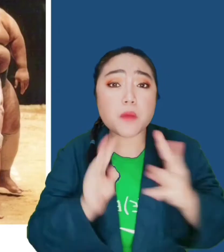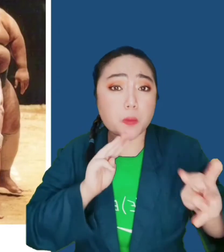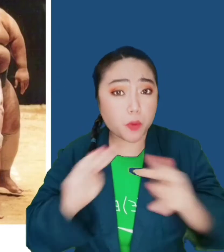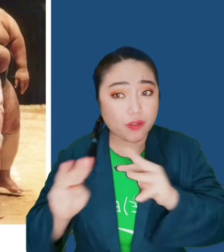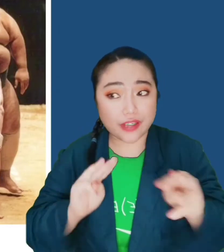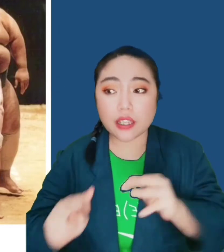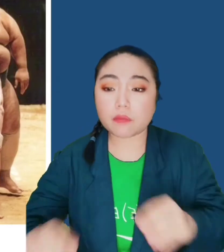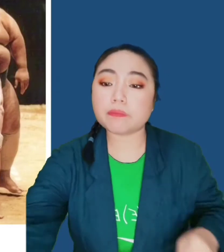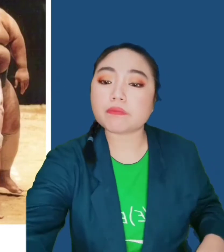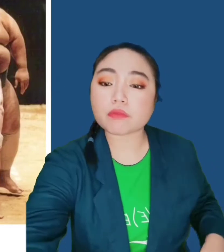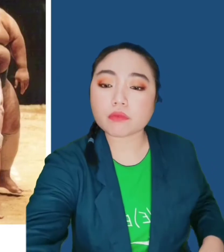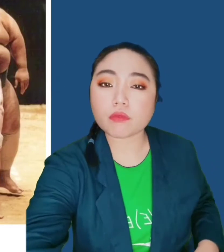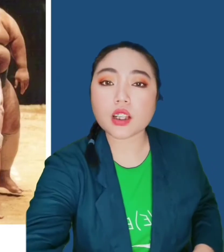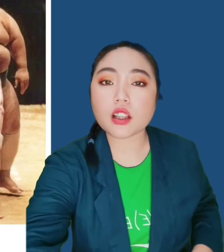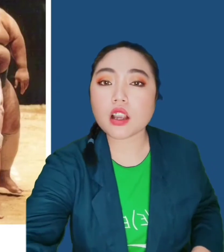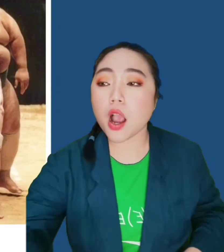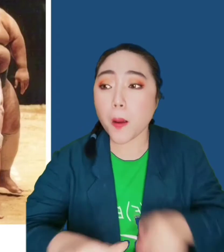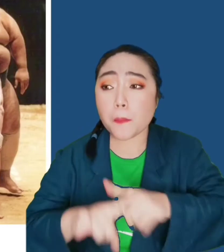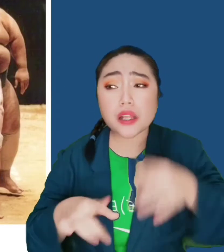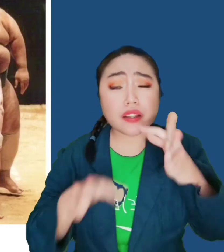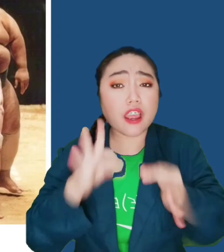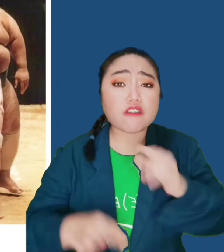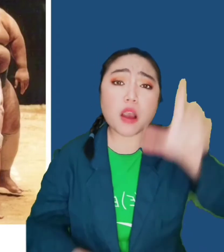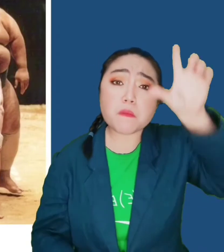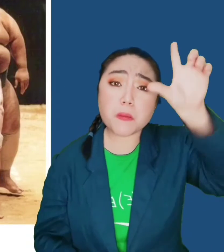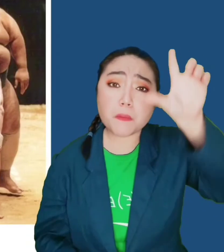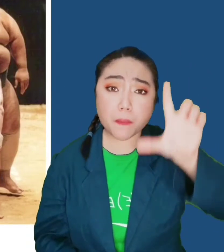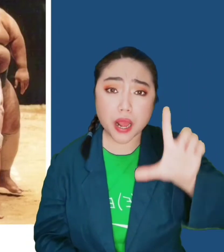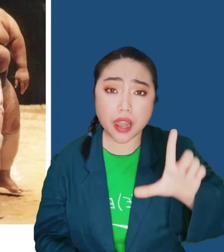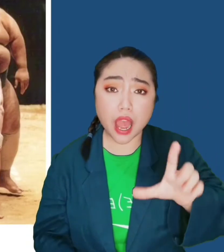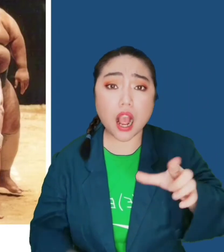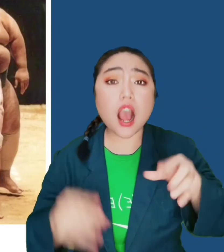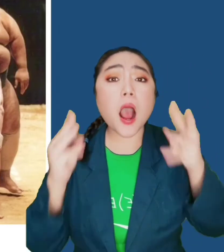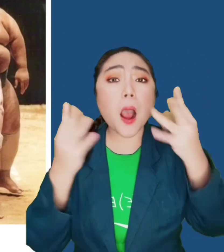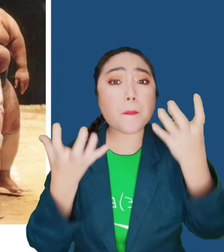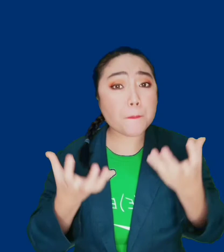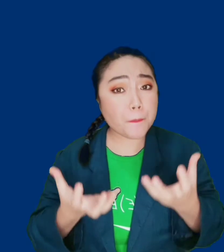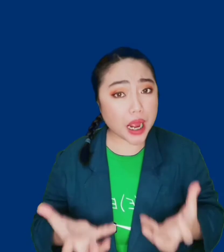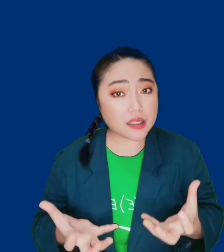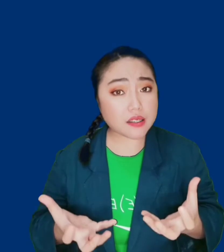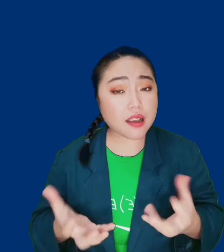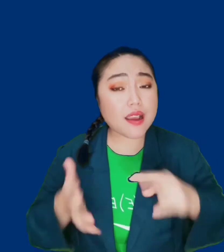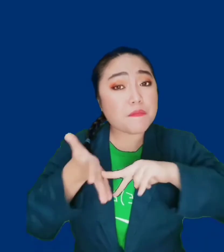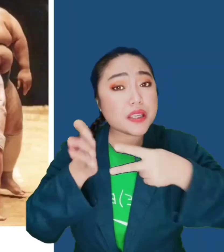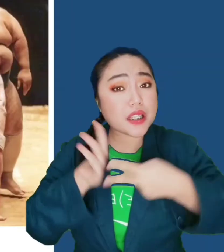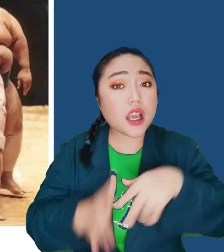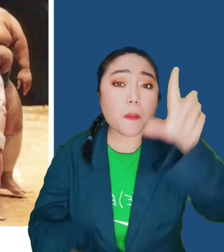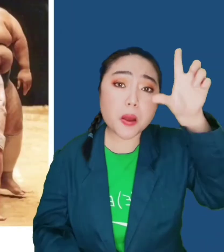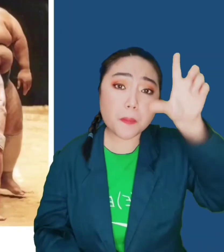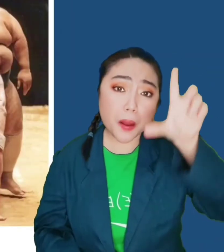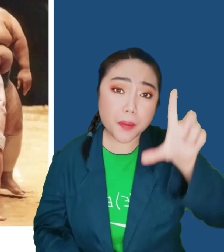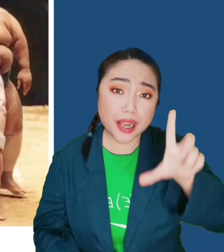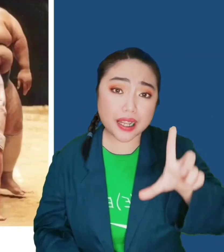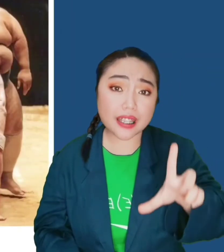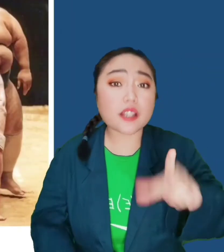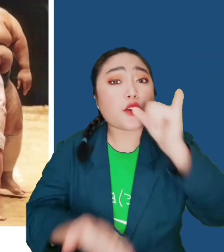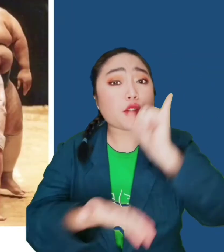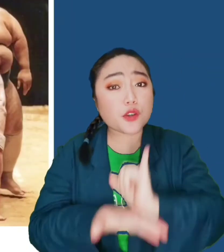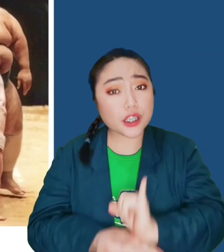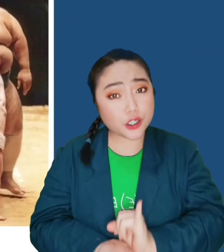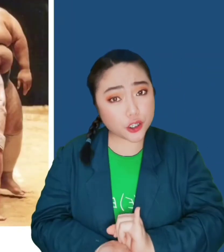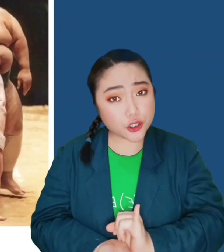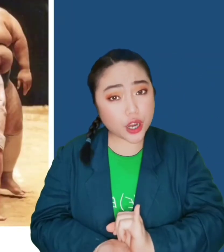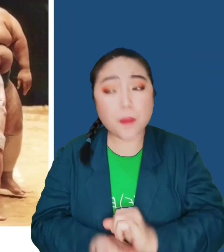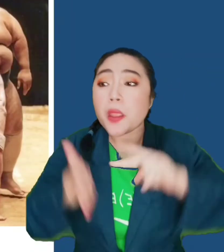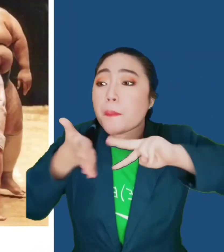moving. But if you have less mass, meaning you have less